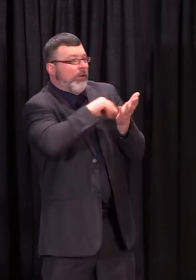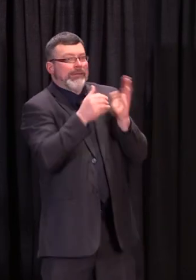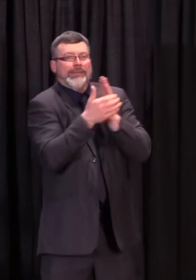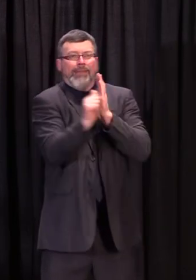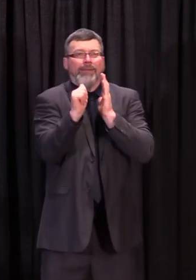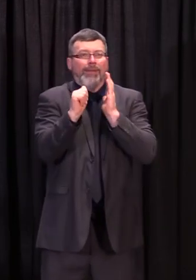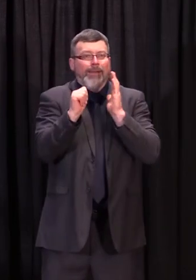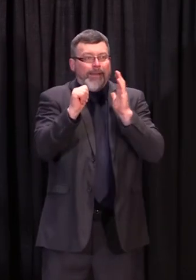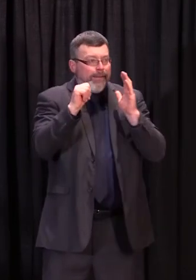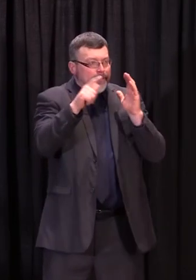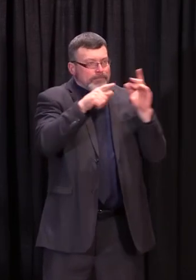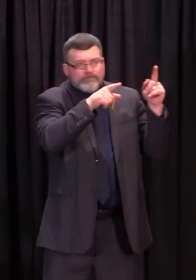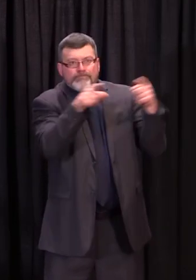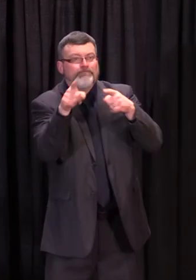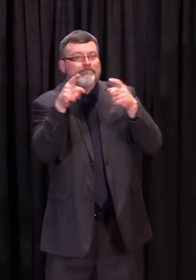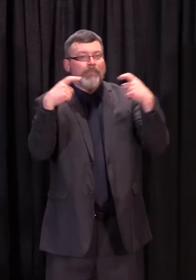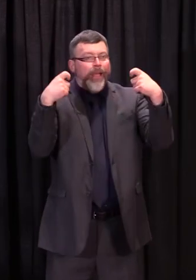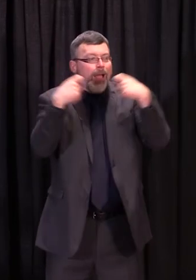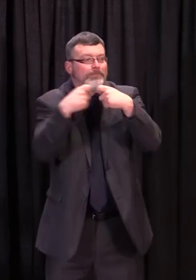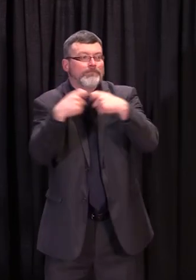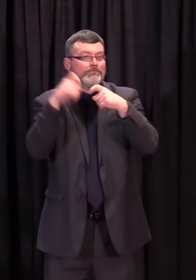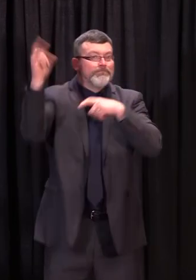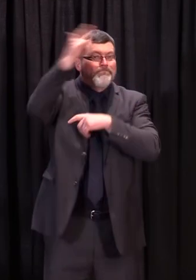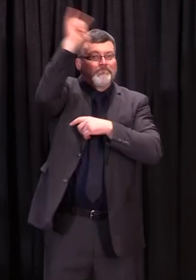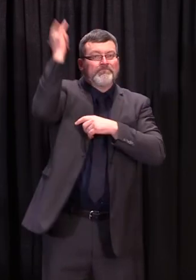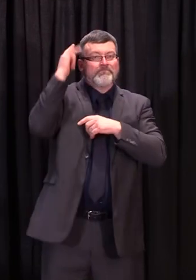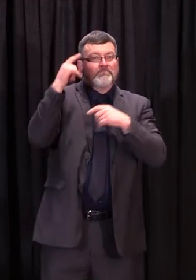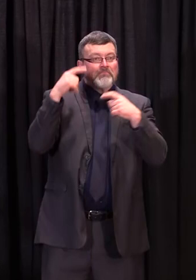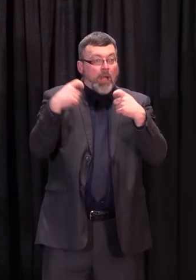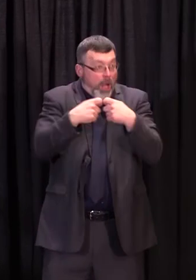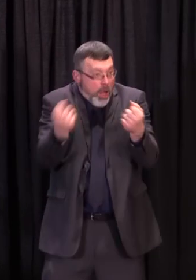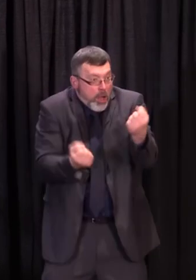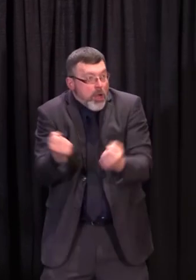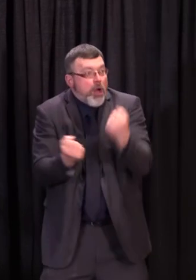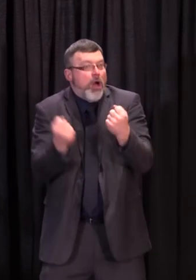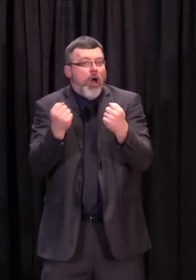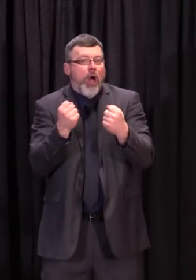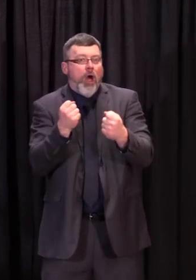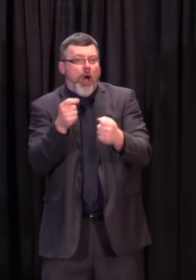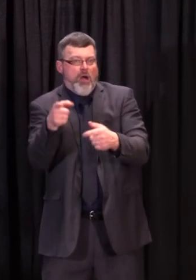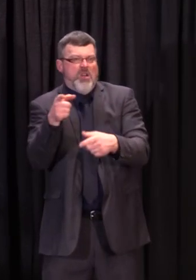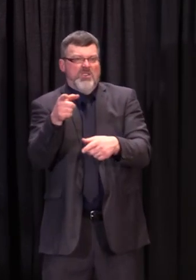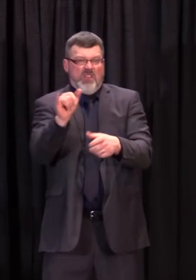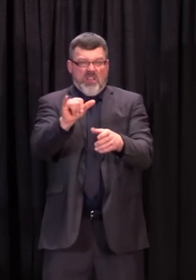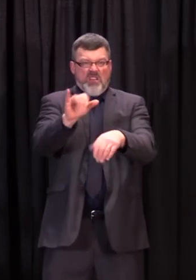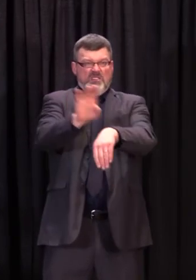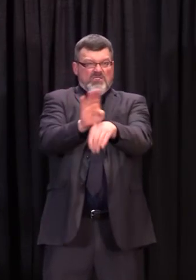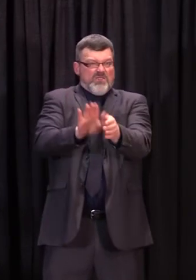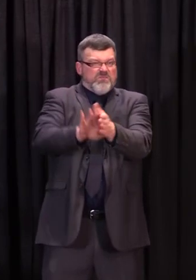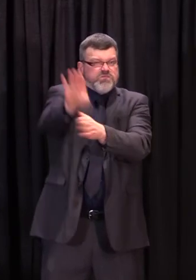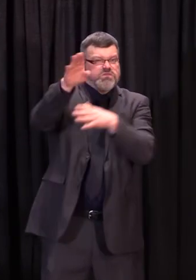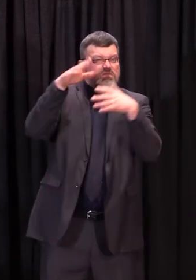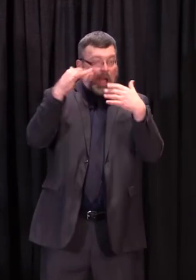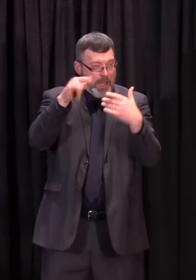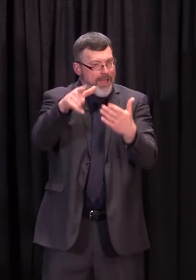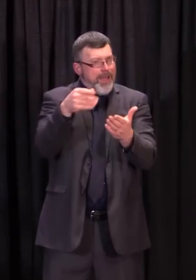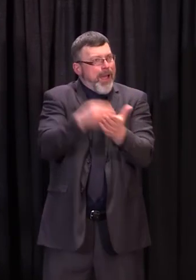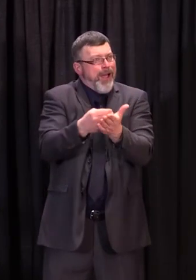electric vehicle sectors, setting them up for high-paying careers with some of Vermont's most innovative